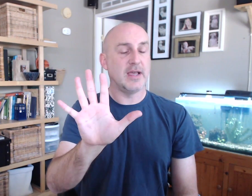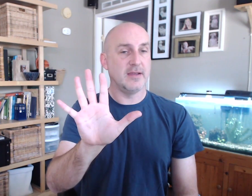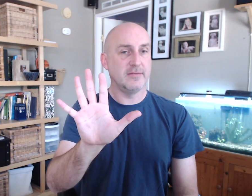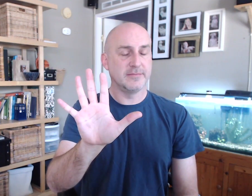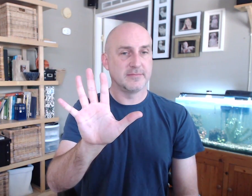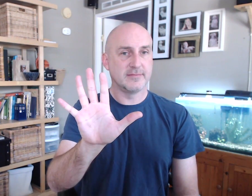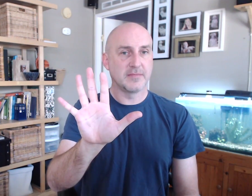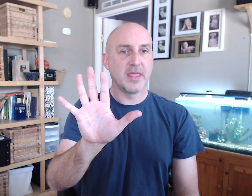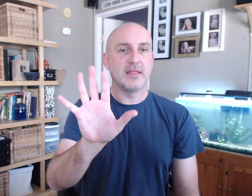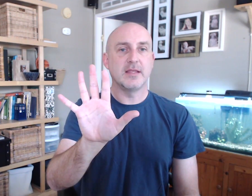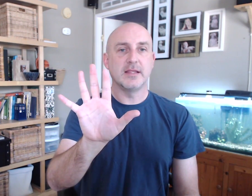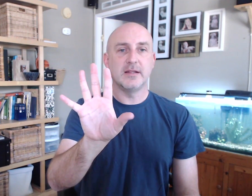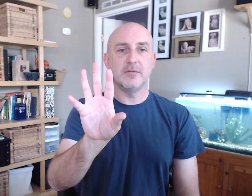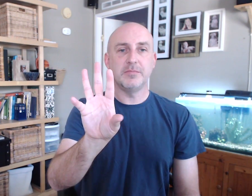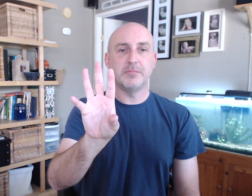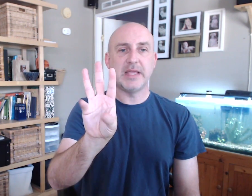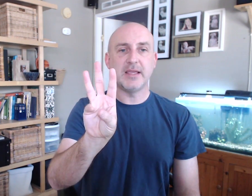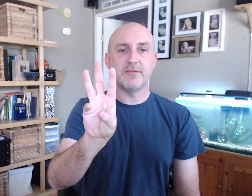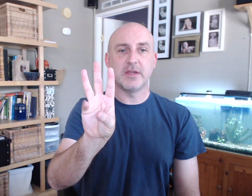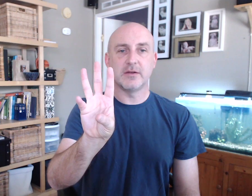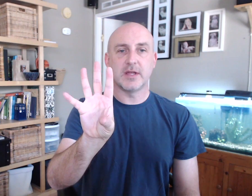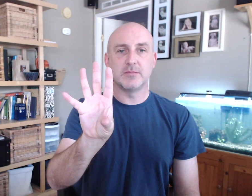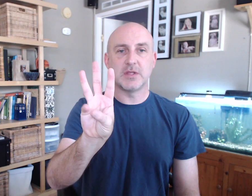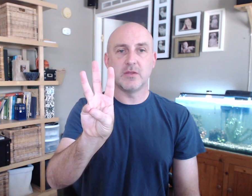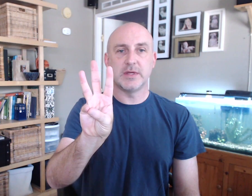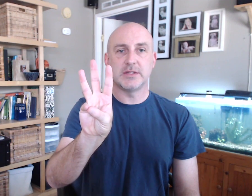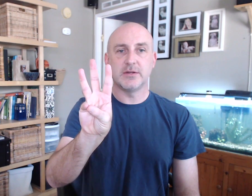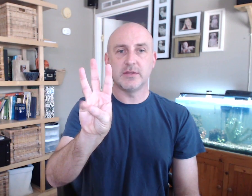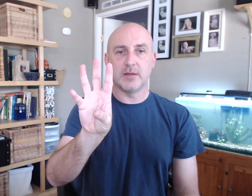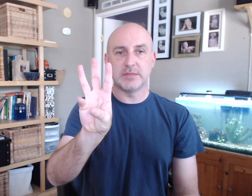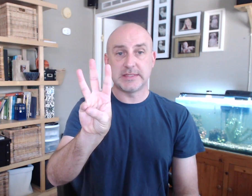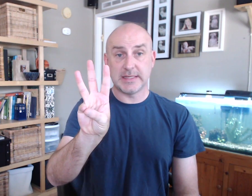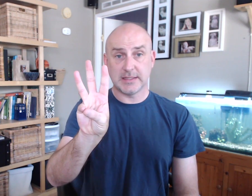5. Then little pinky finger comes all the way to your thumb. 6,